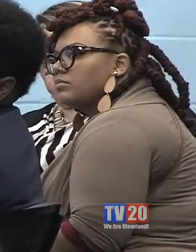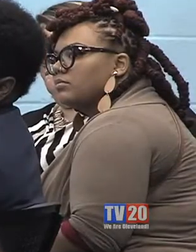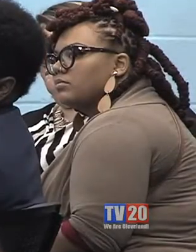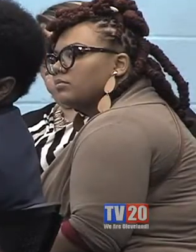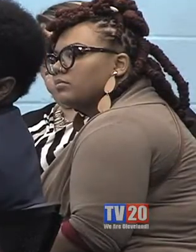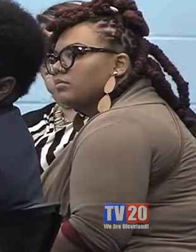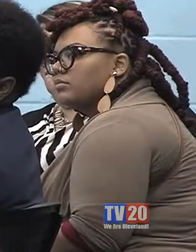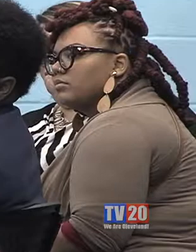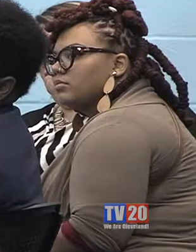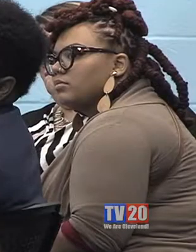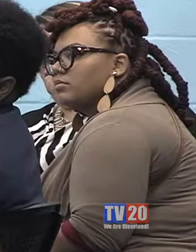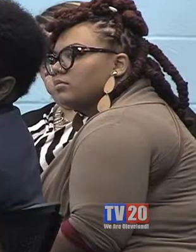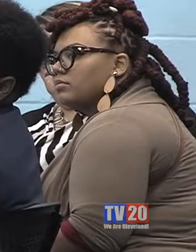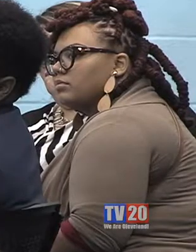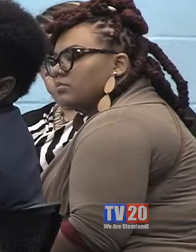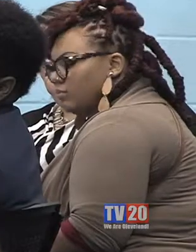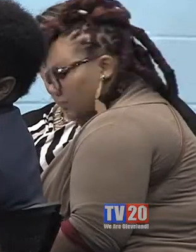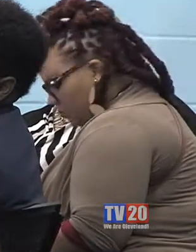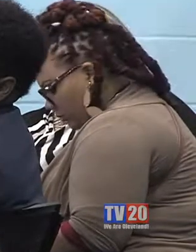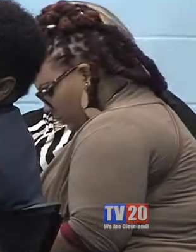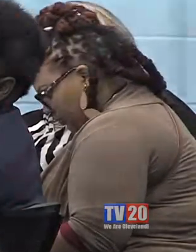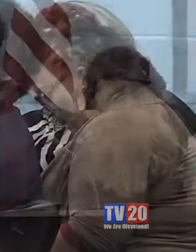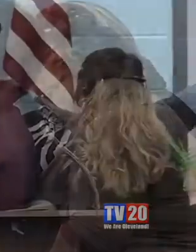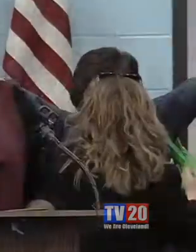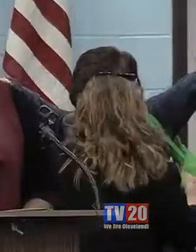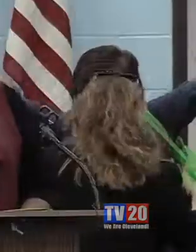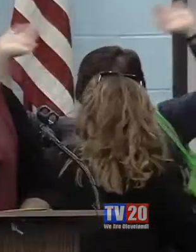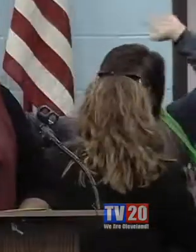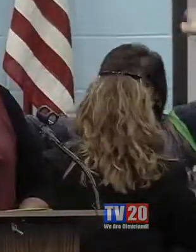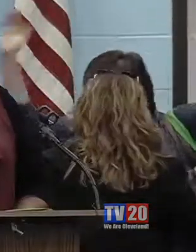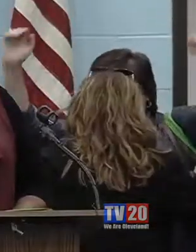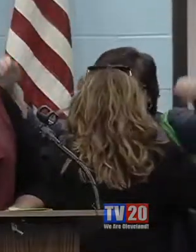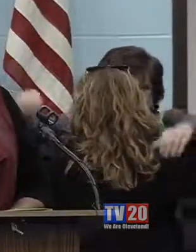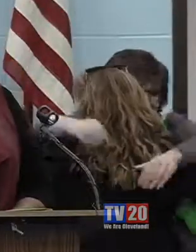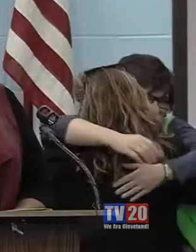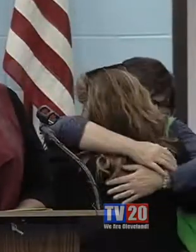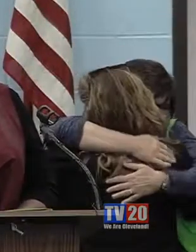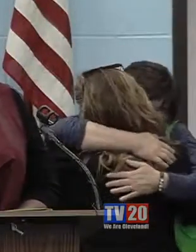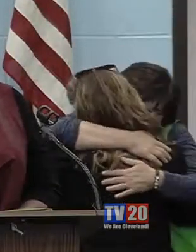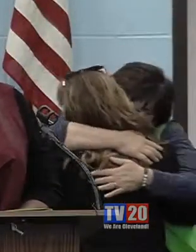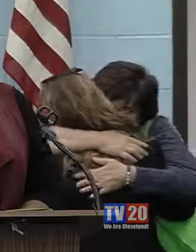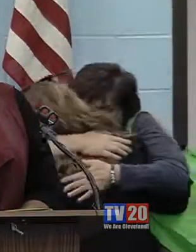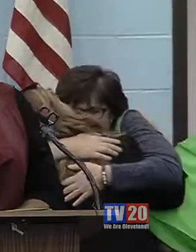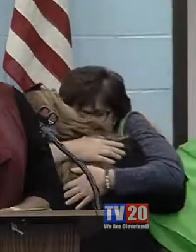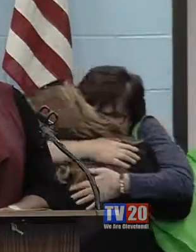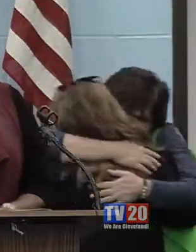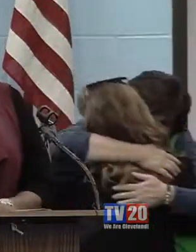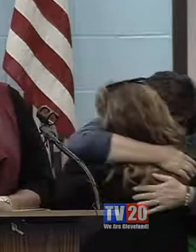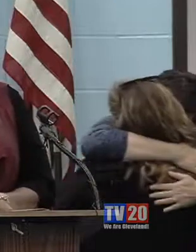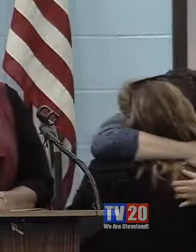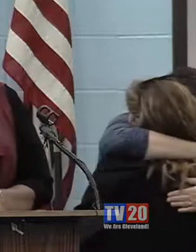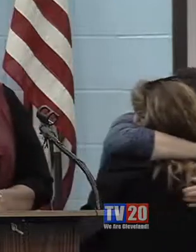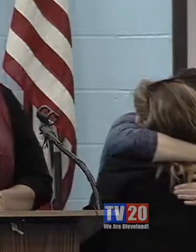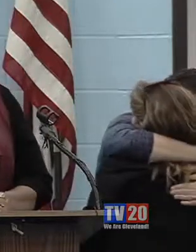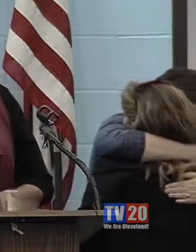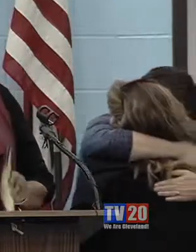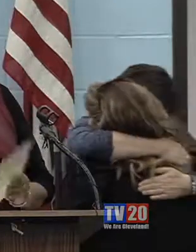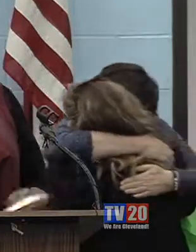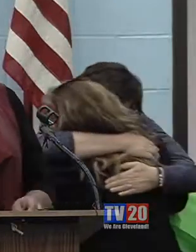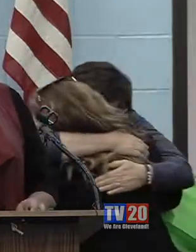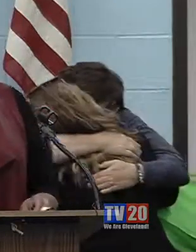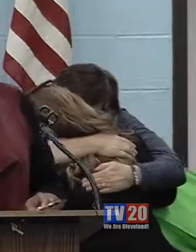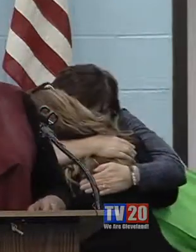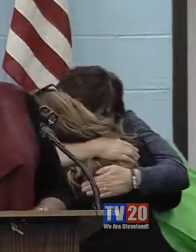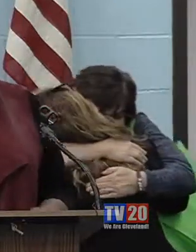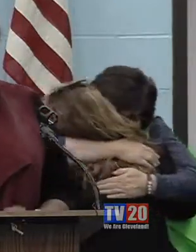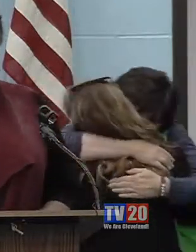Library for the Blind and Physically Disabled, you expect help and you will receive help. And